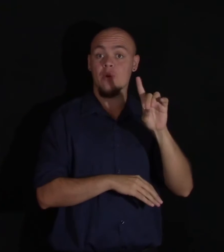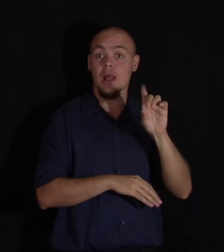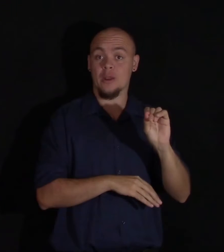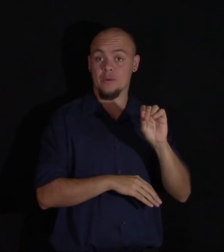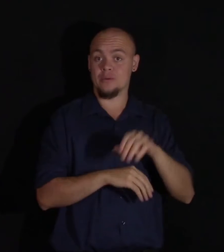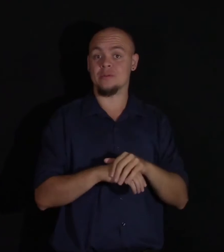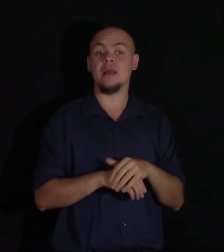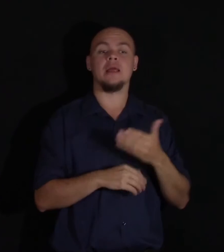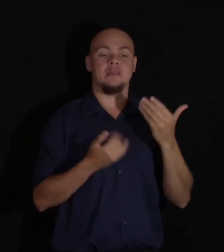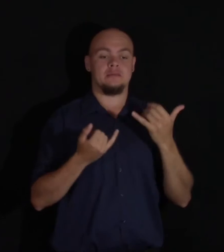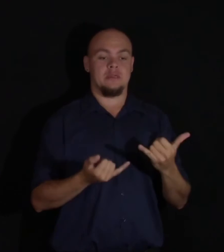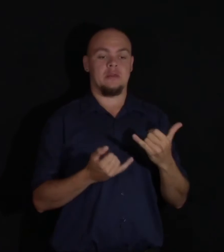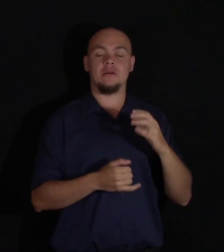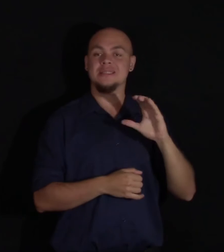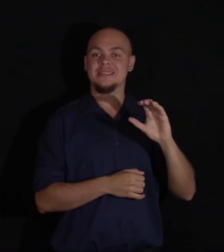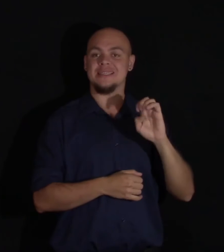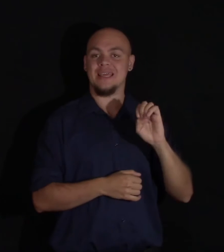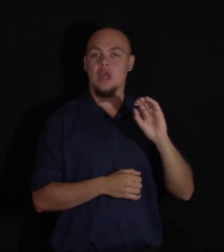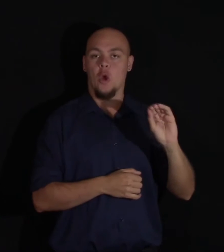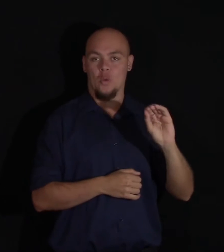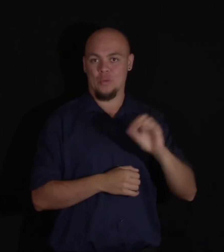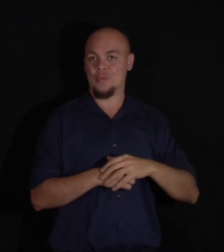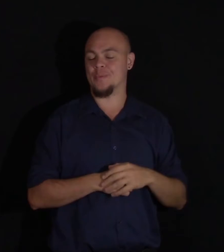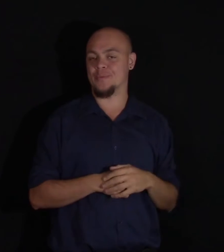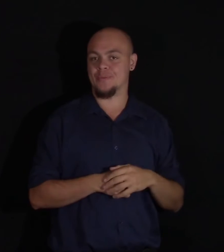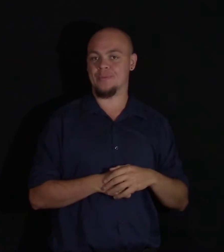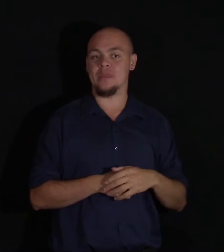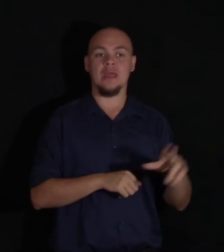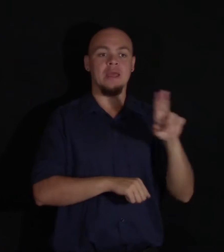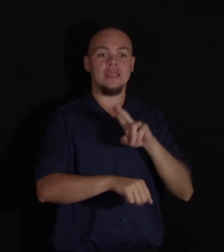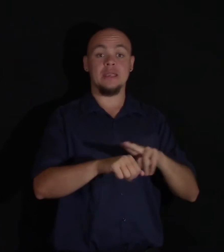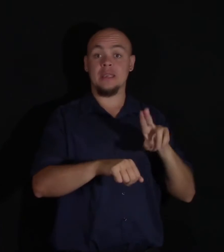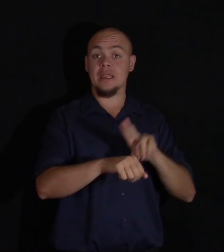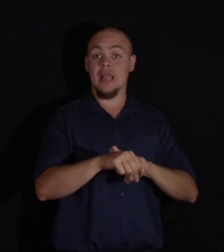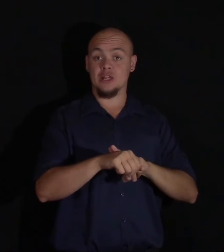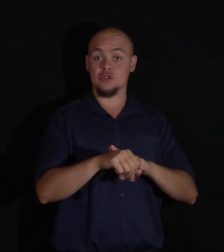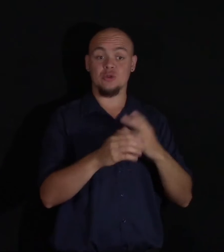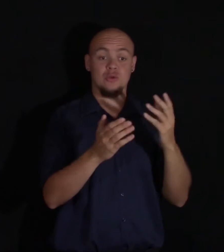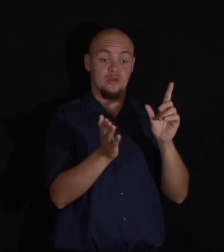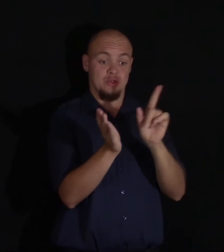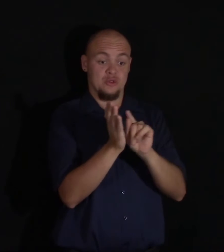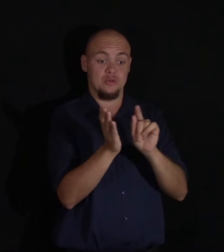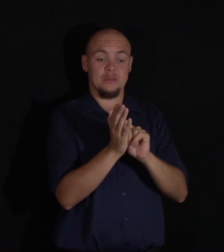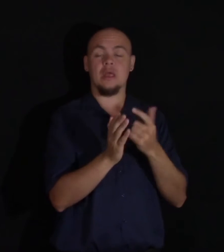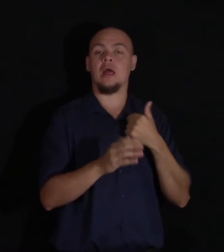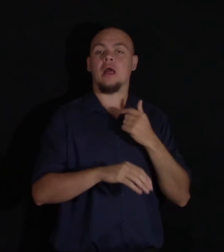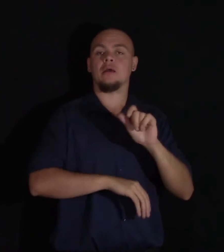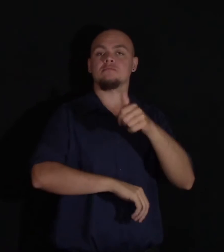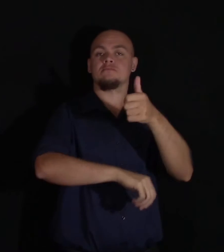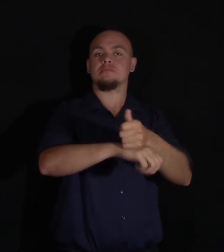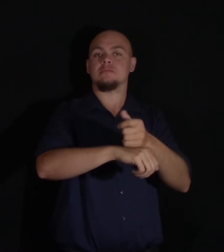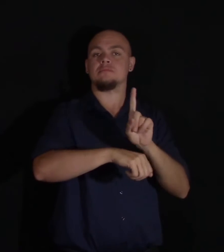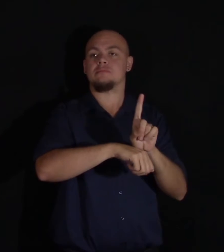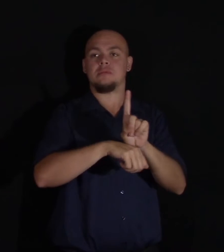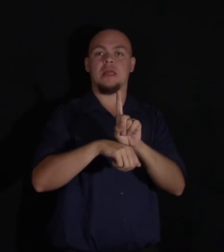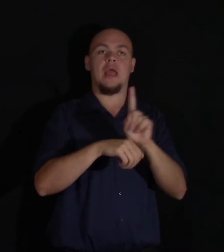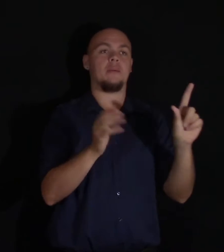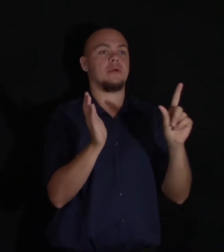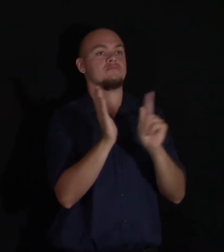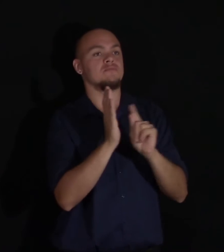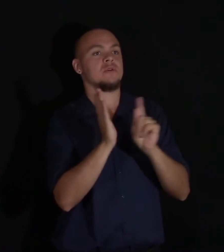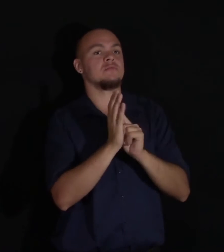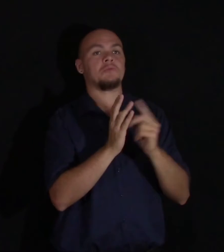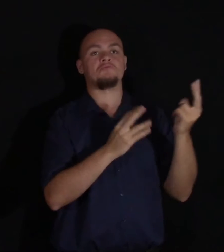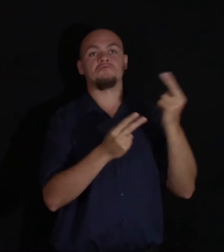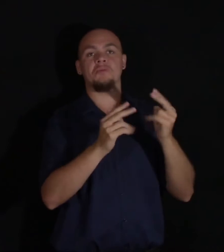Labs. I've been on most every national news program, and I've been profiled on newspapers and magazines around